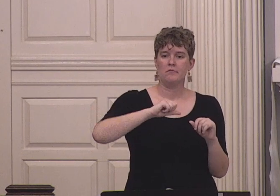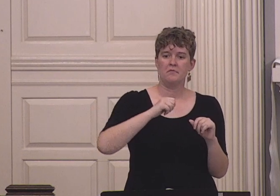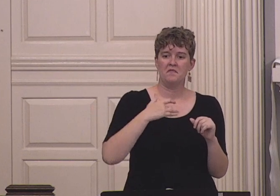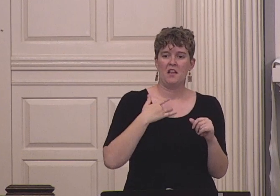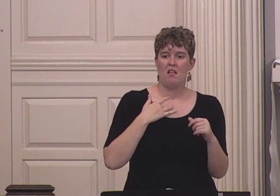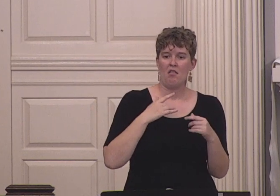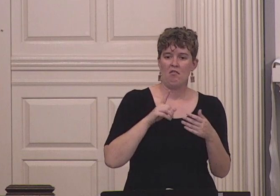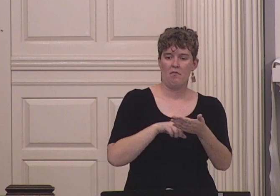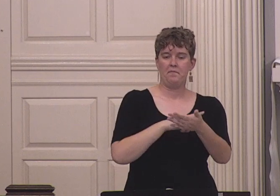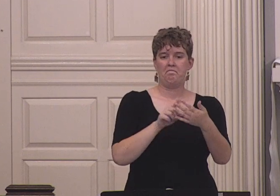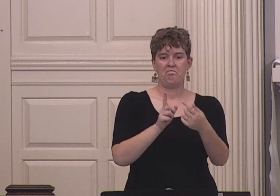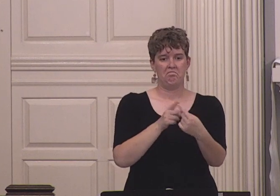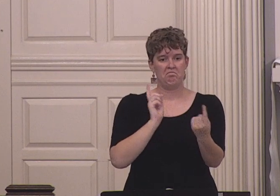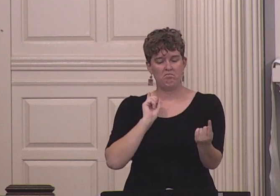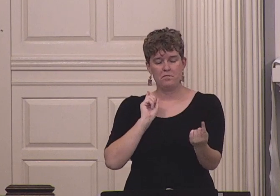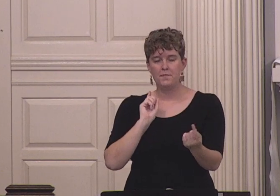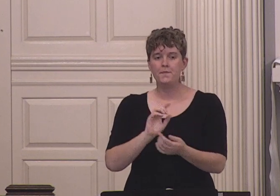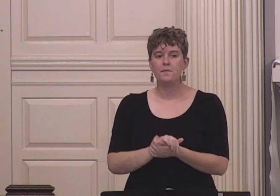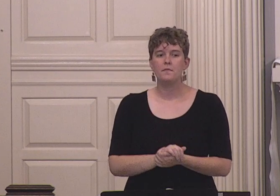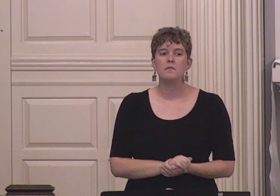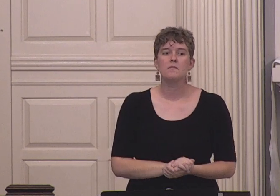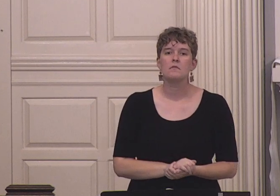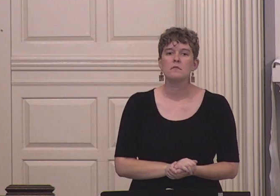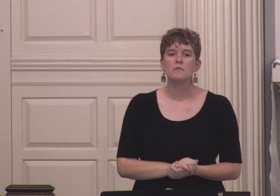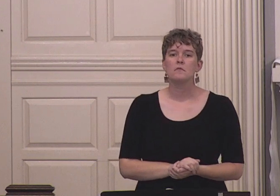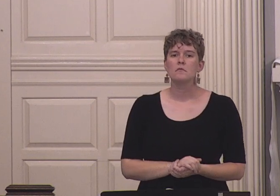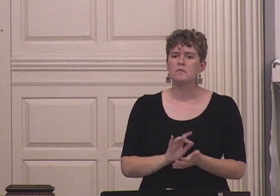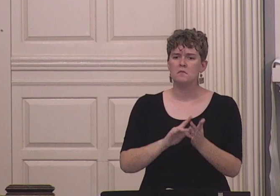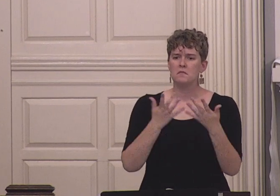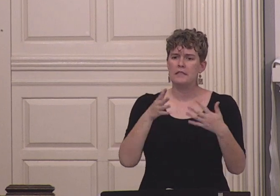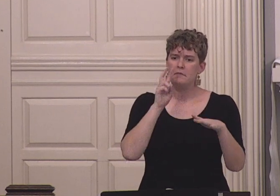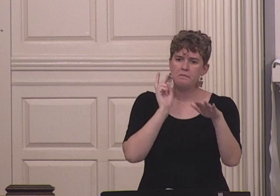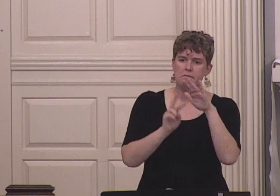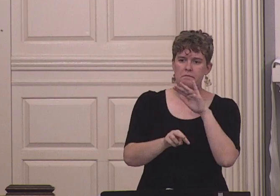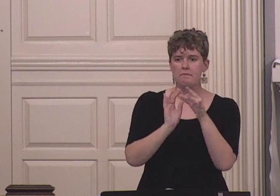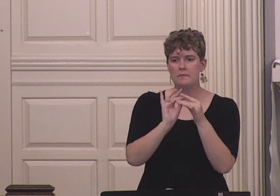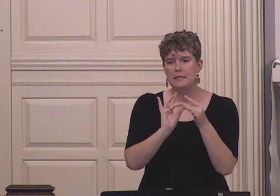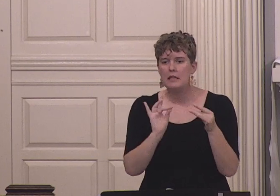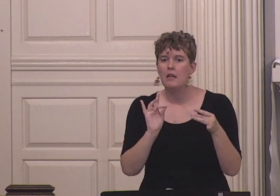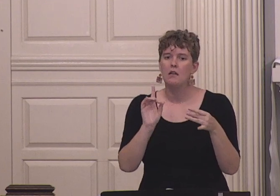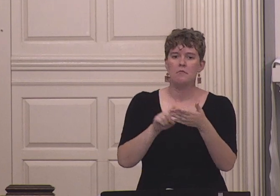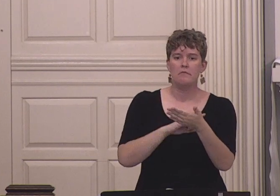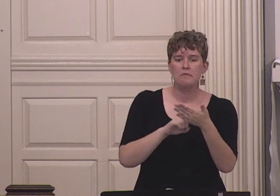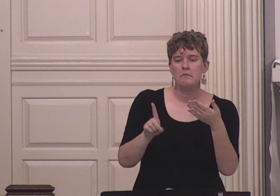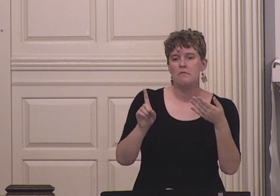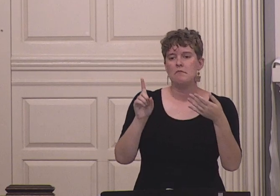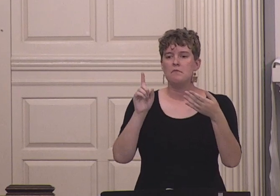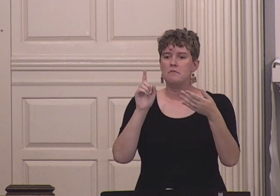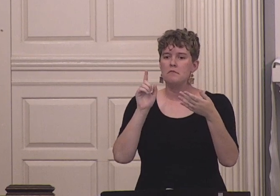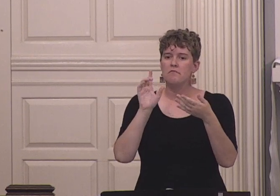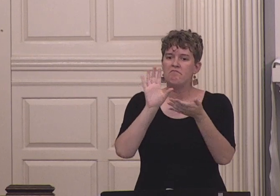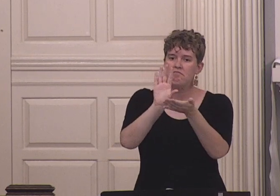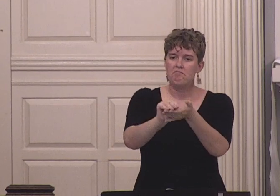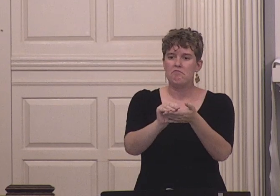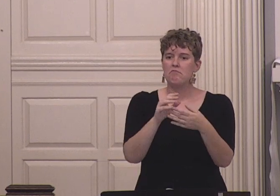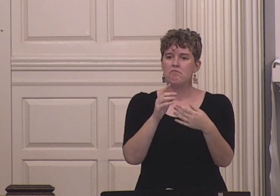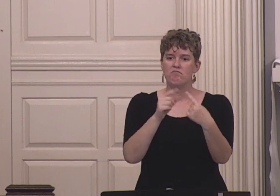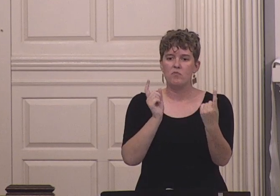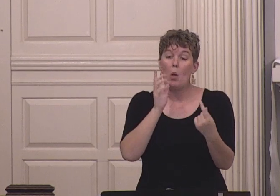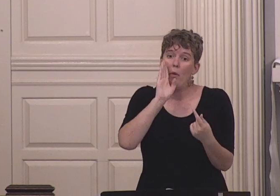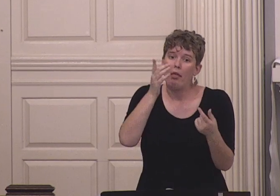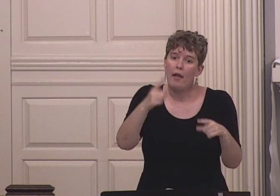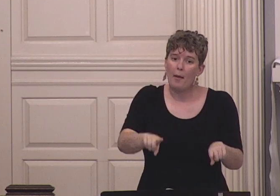After having foretold future opposition and persecution, Jesus encouraged